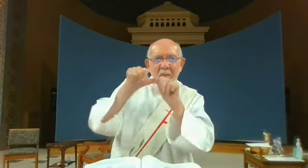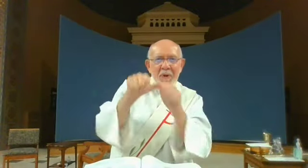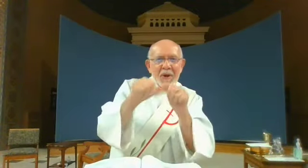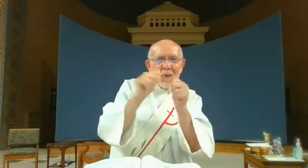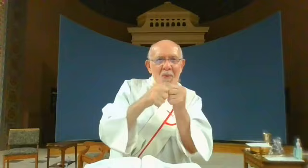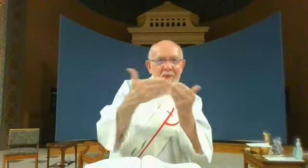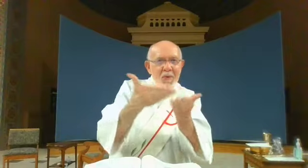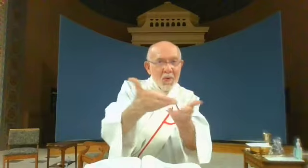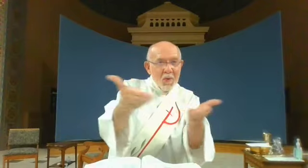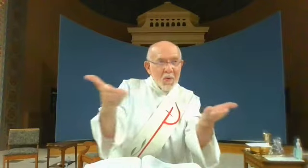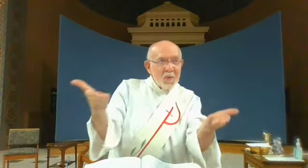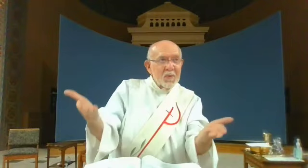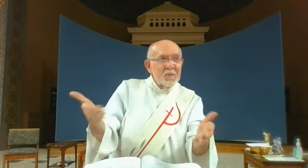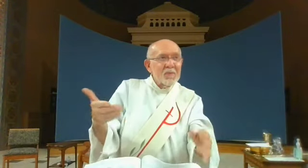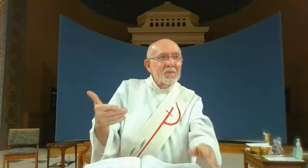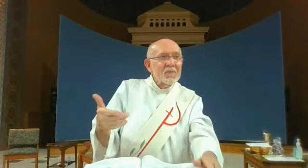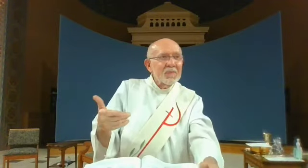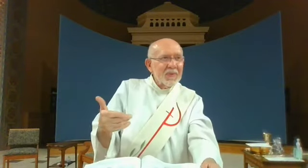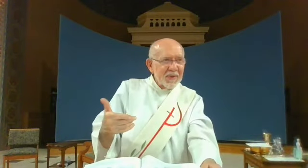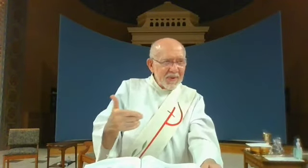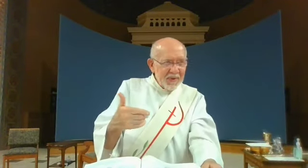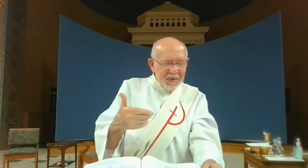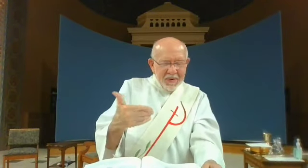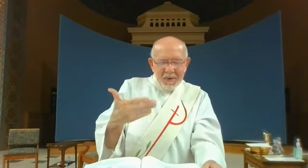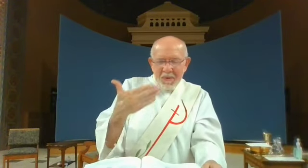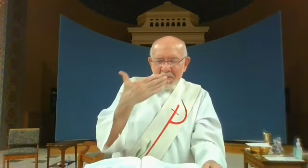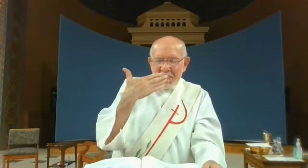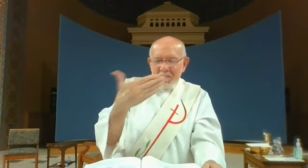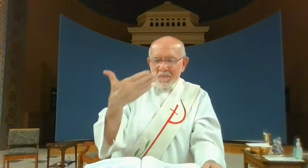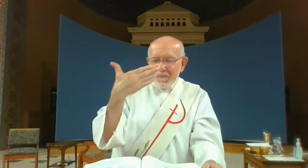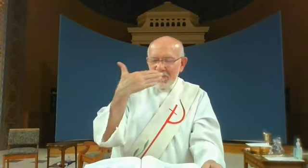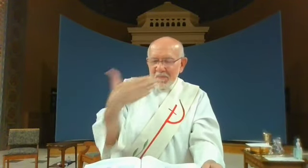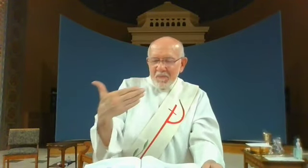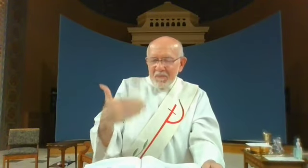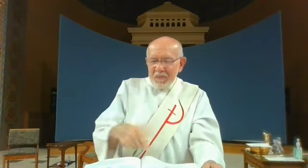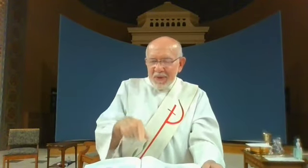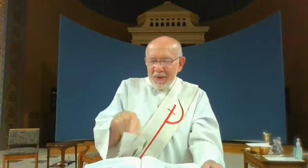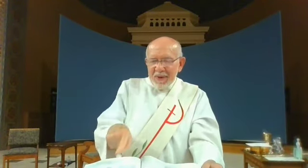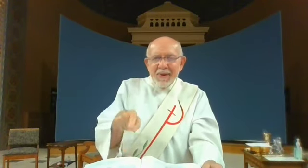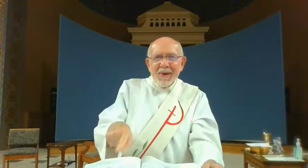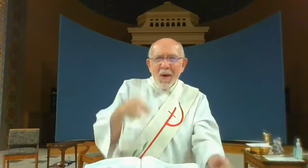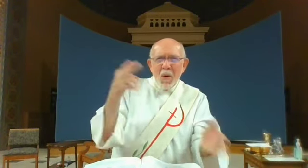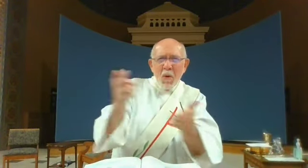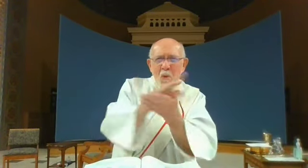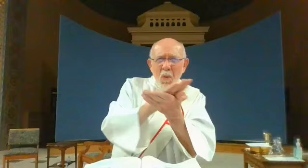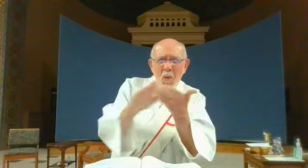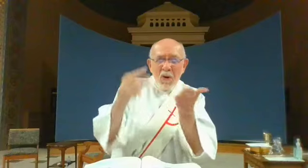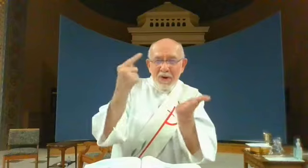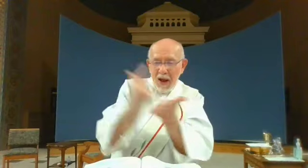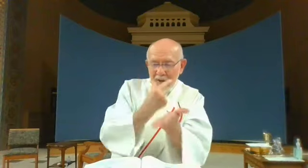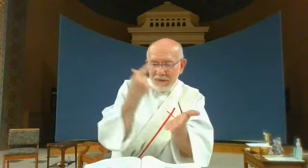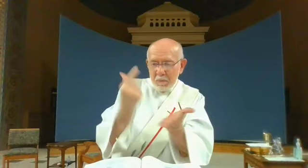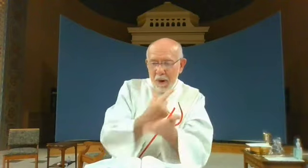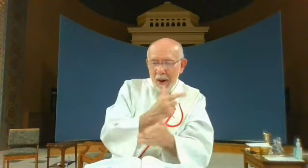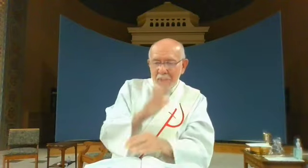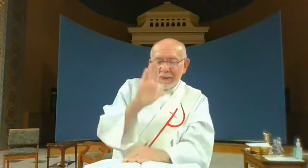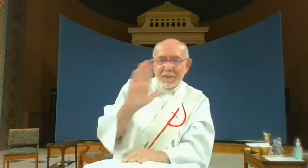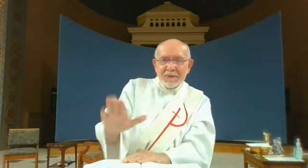The Lord be with you and with your spirit. Thank you. A reading from the